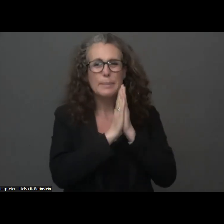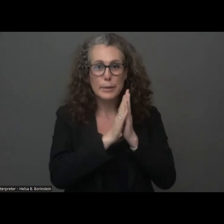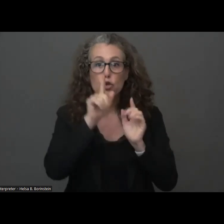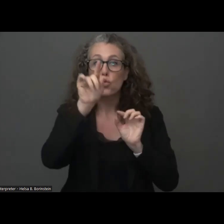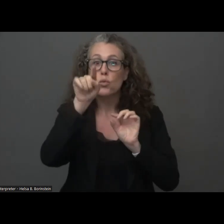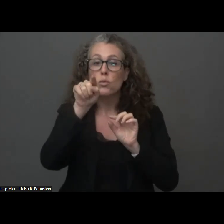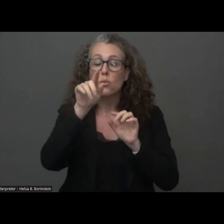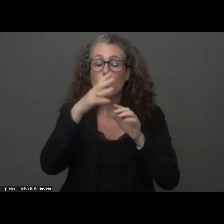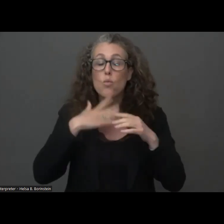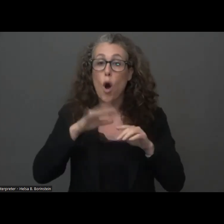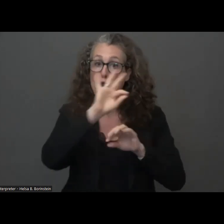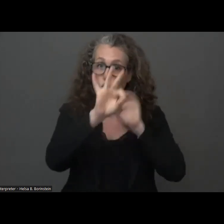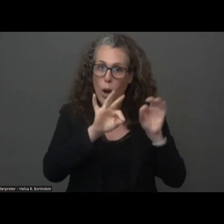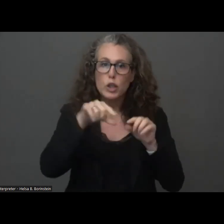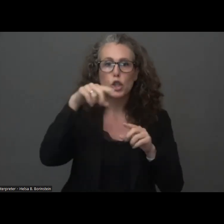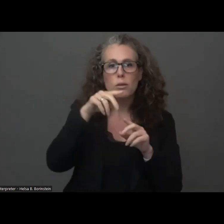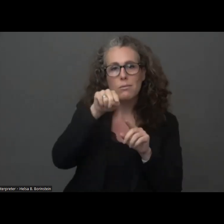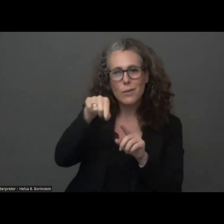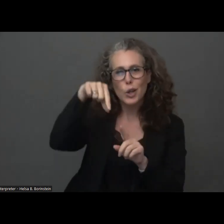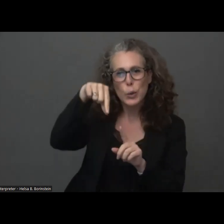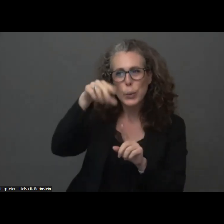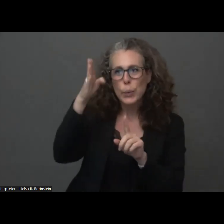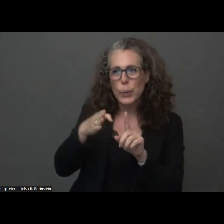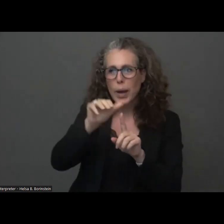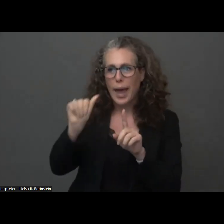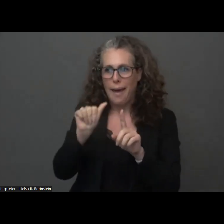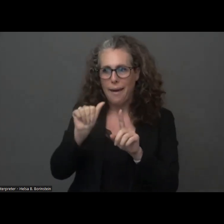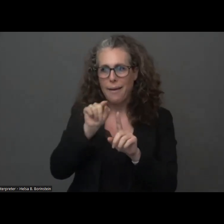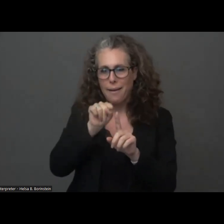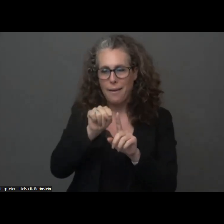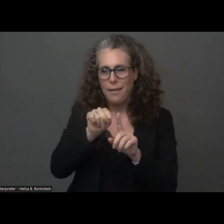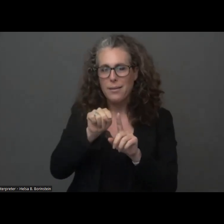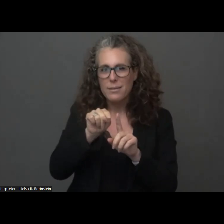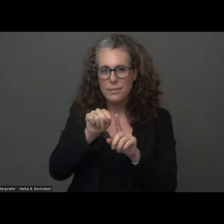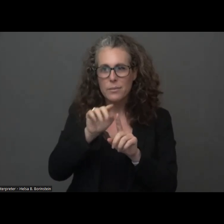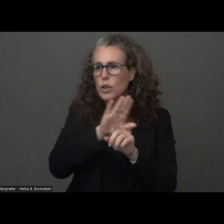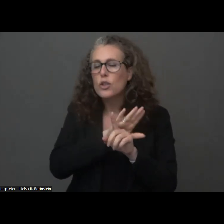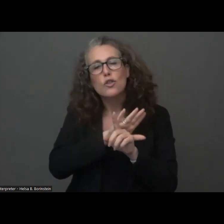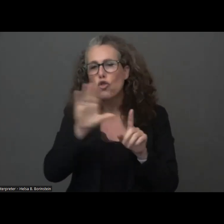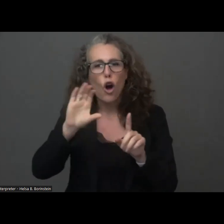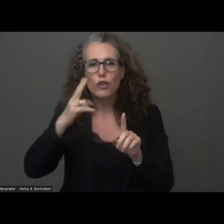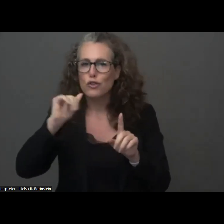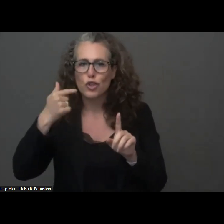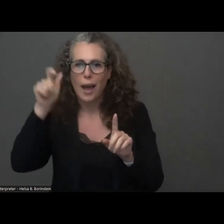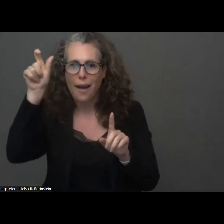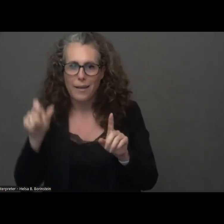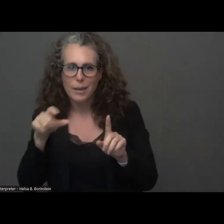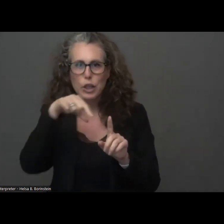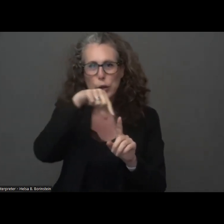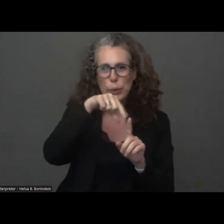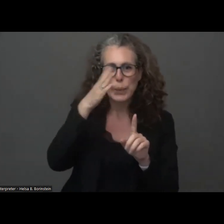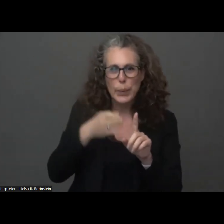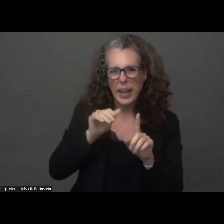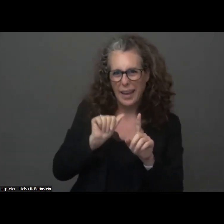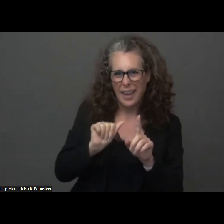function, the Q&A box that we have in Zoom, should be usually at the bottom of your screen. And there we can then choose at the